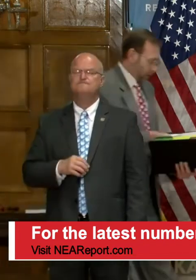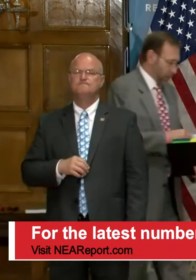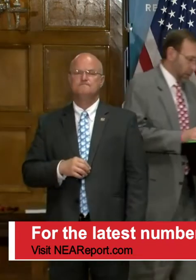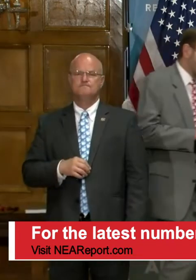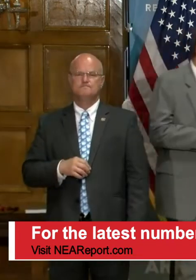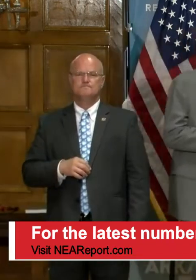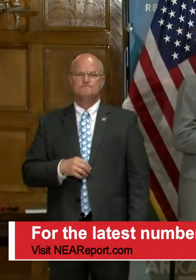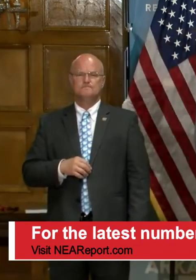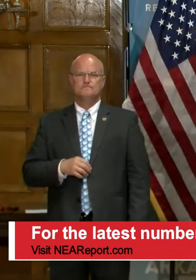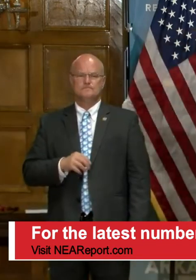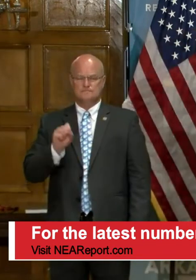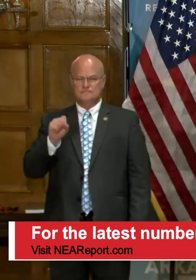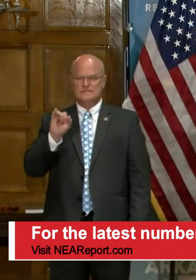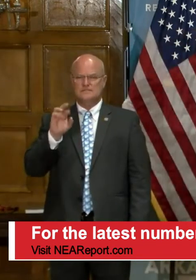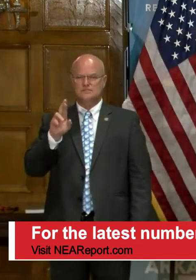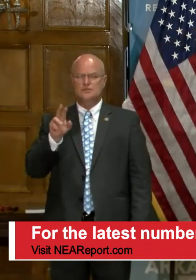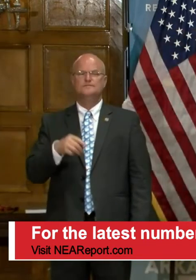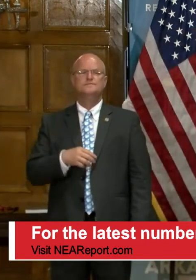Yes,